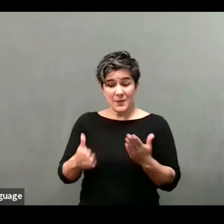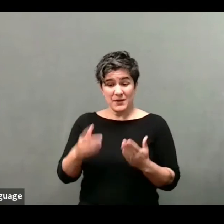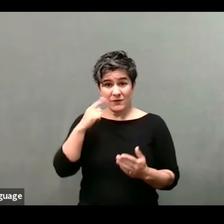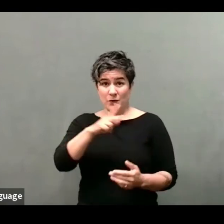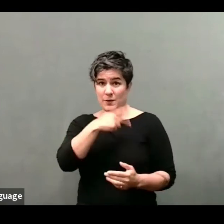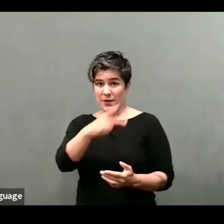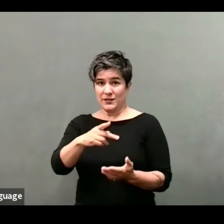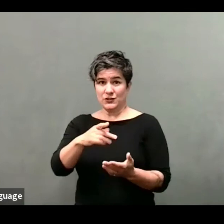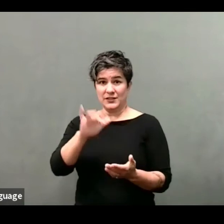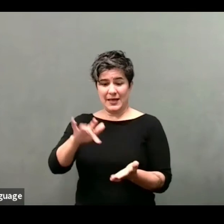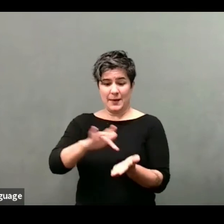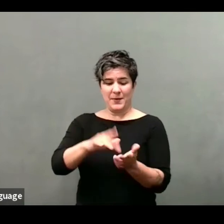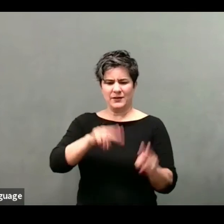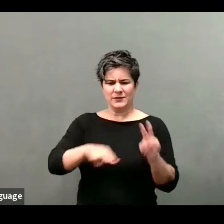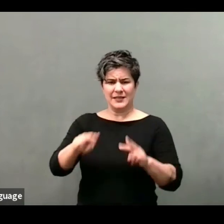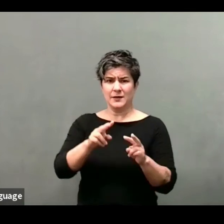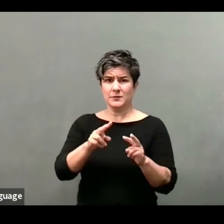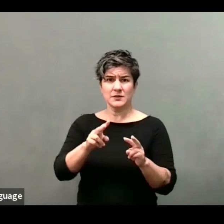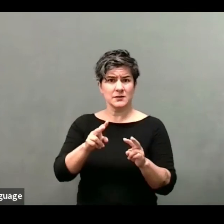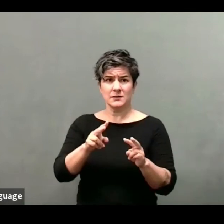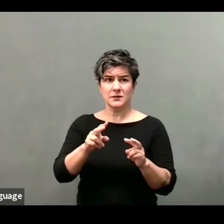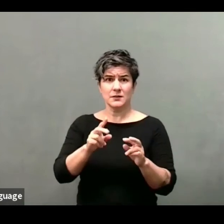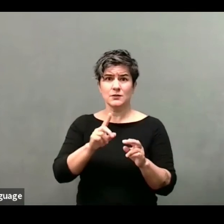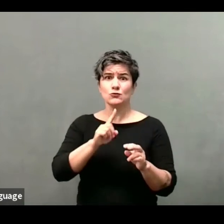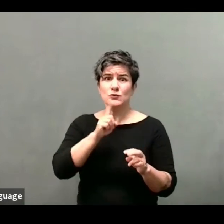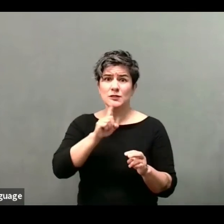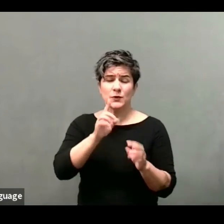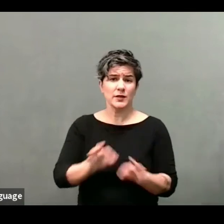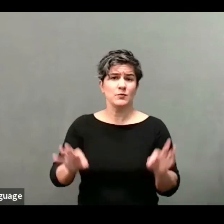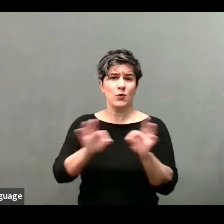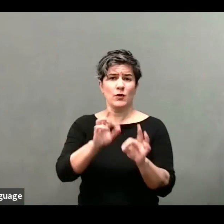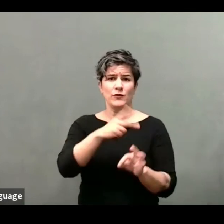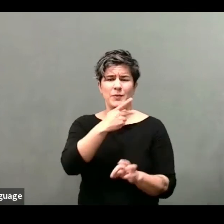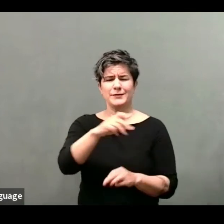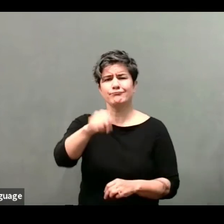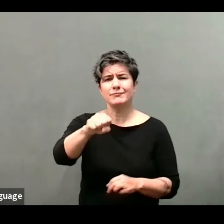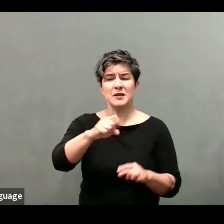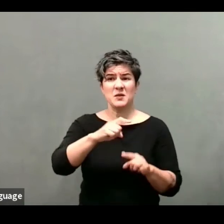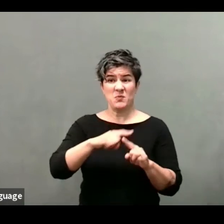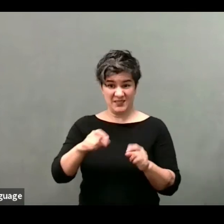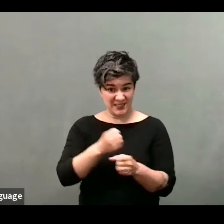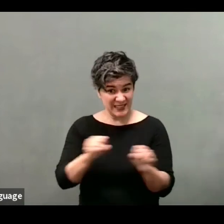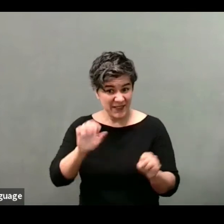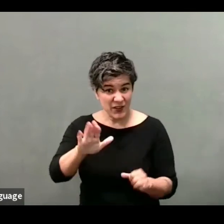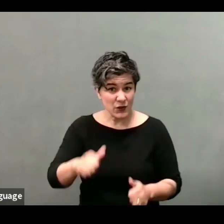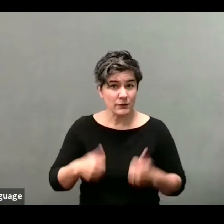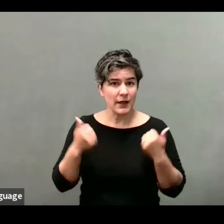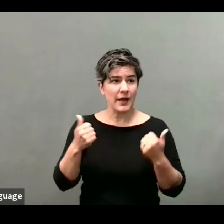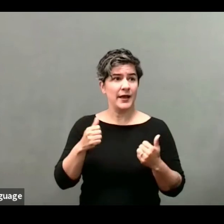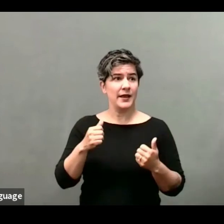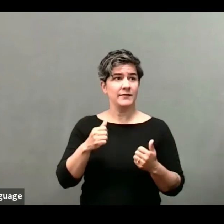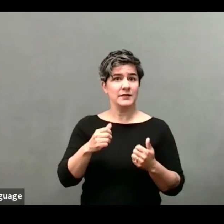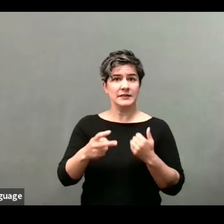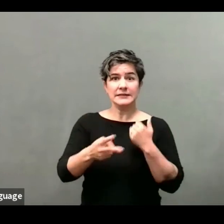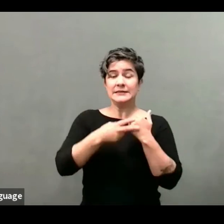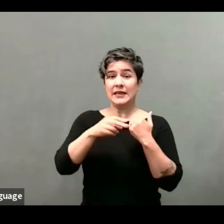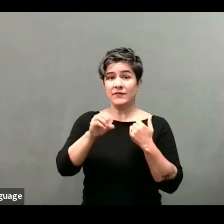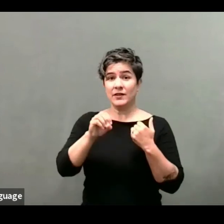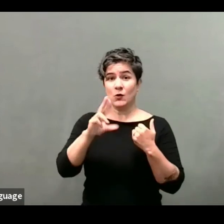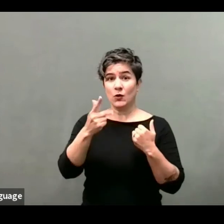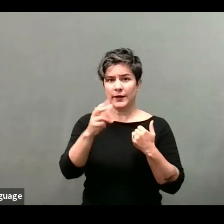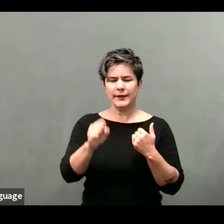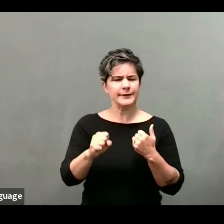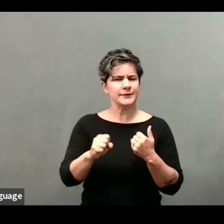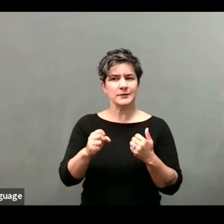patient, but it is not saving their life in that moment or preventing organ damage or limb damage.